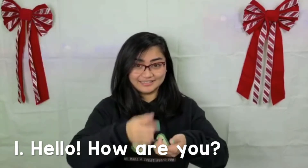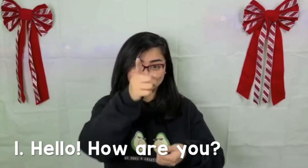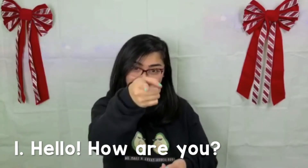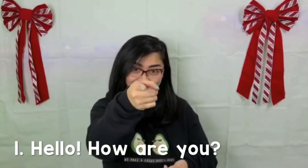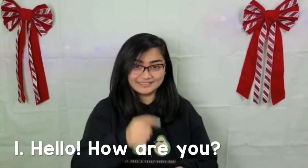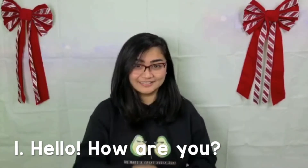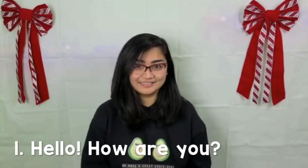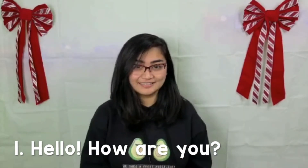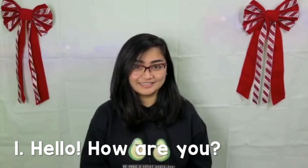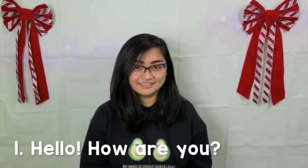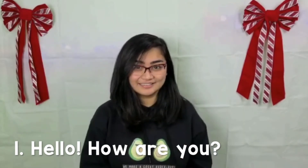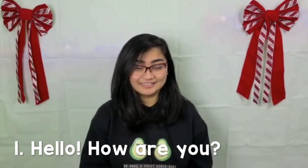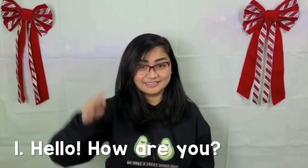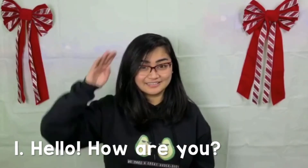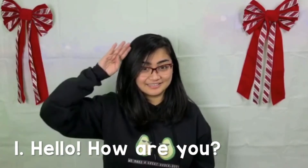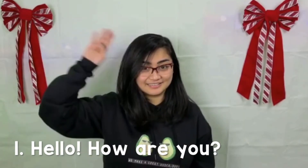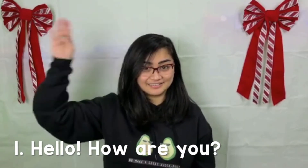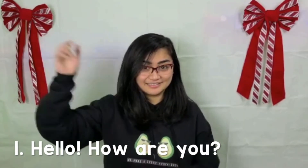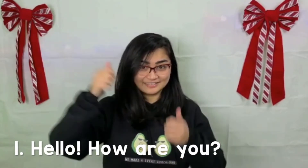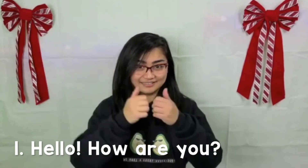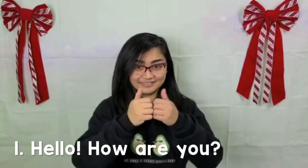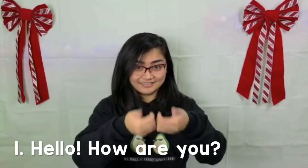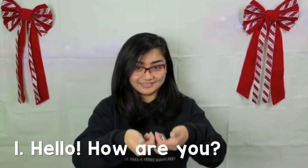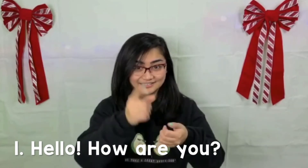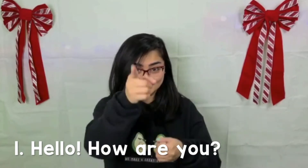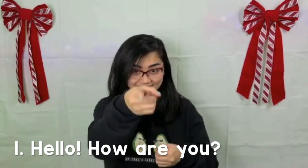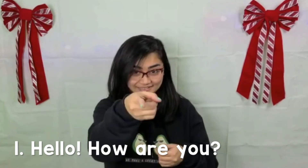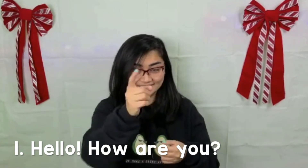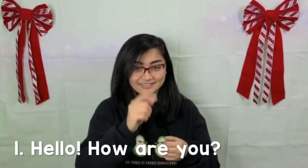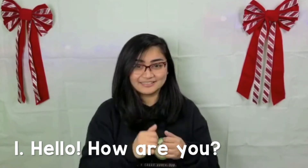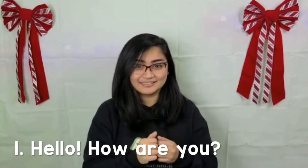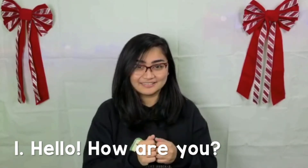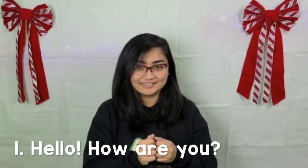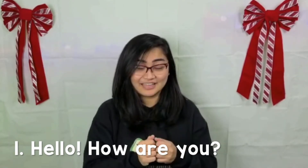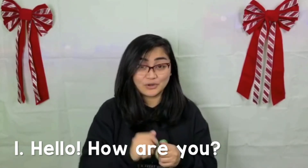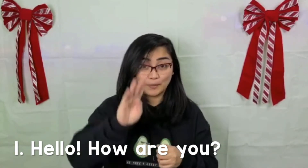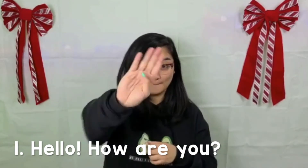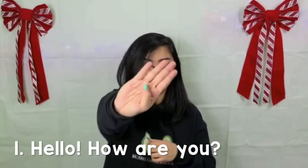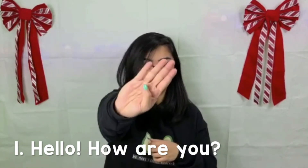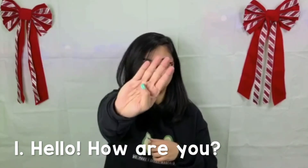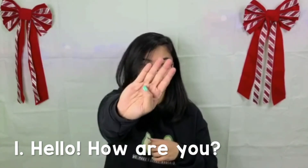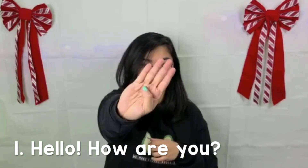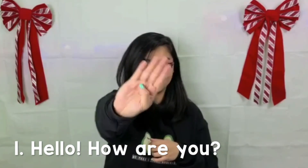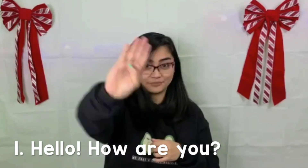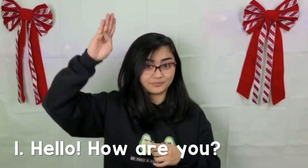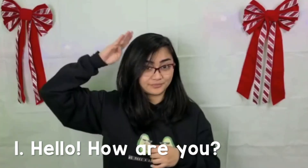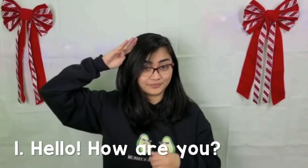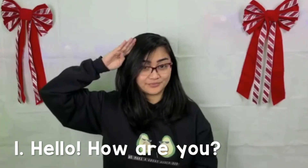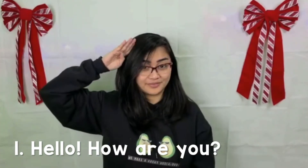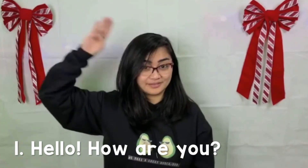you? Again, hello, how are you? For hello, you finger spell letter B and put it